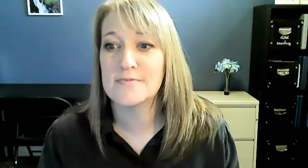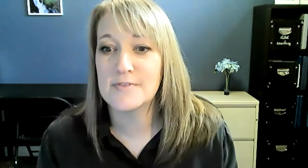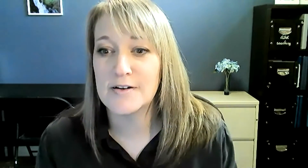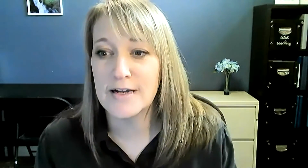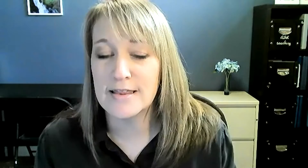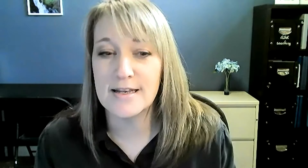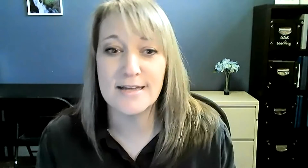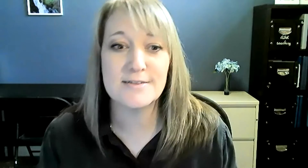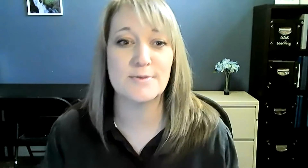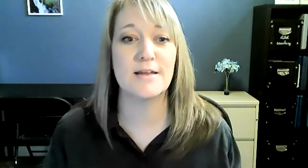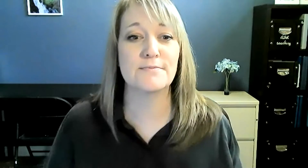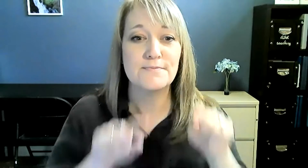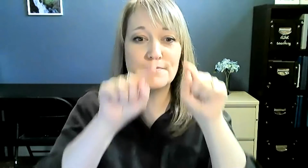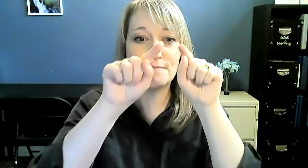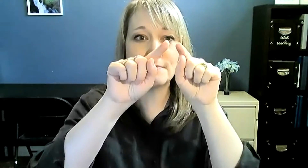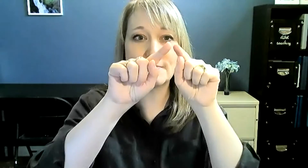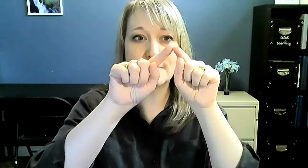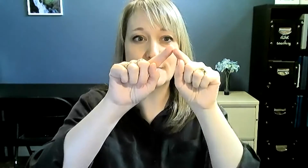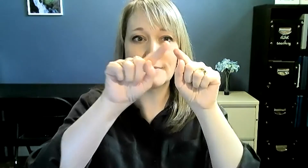All right, the next one.